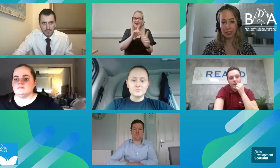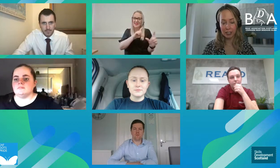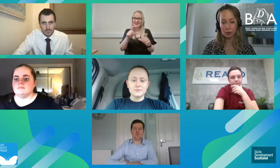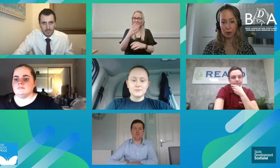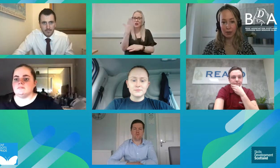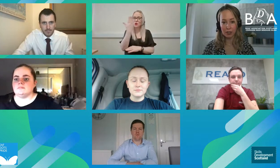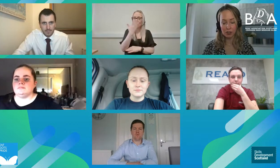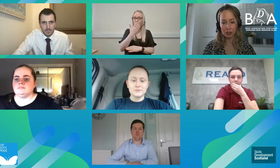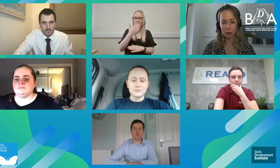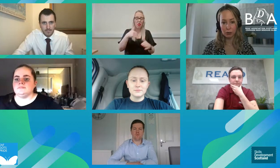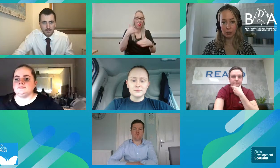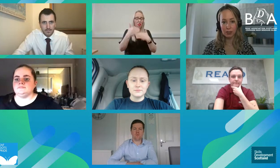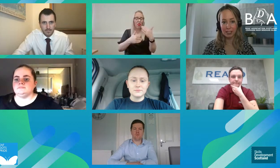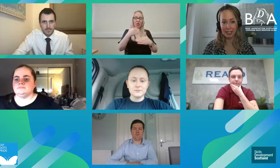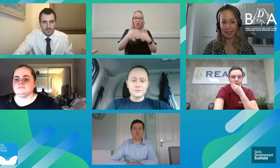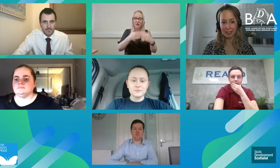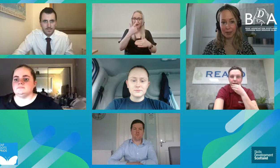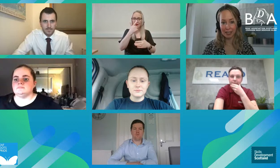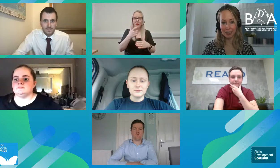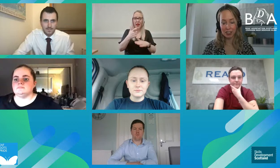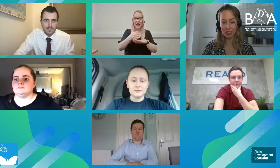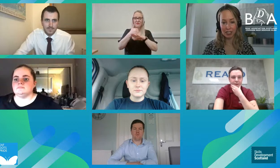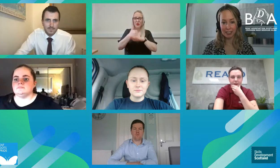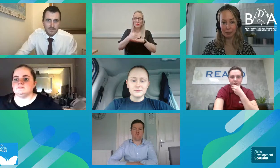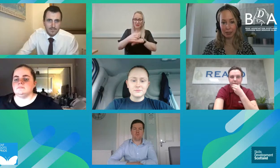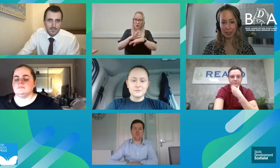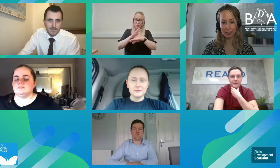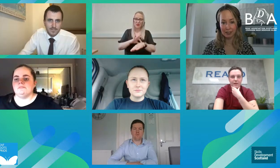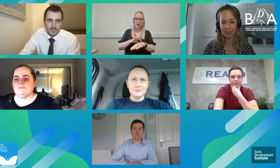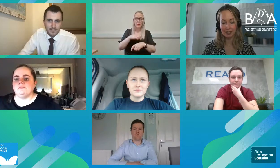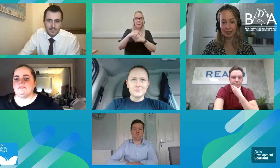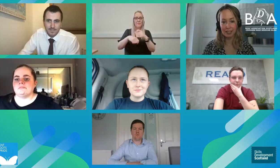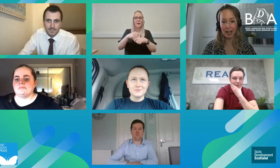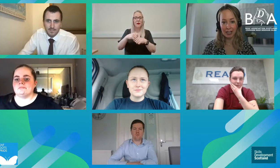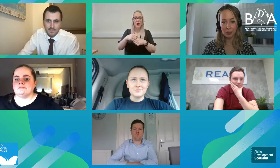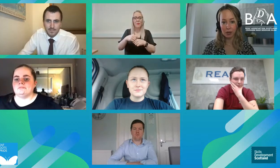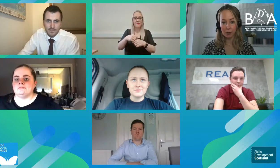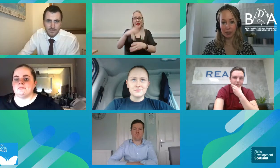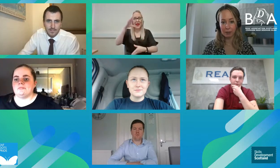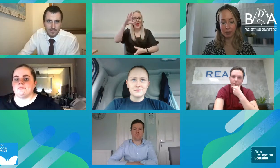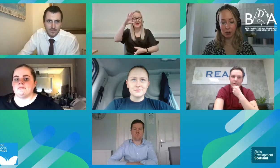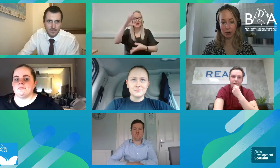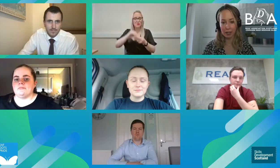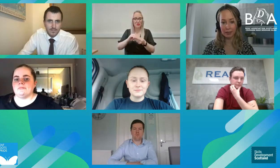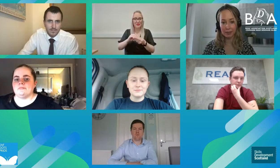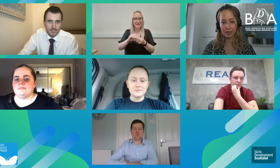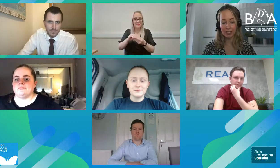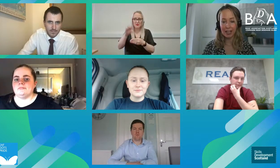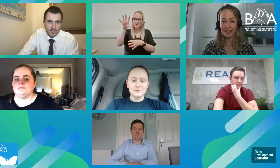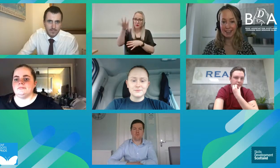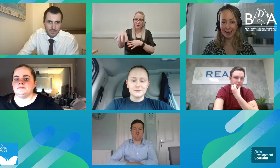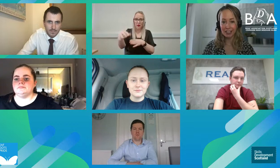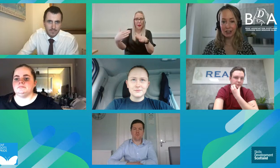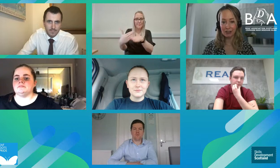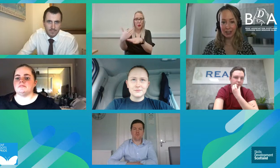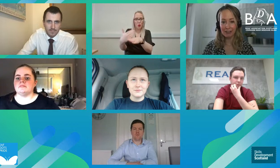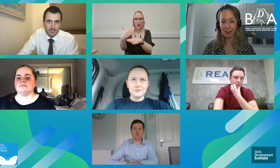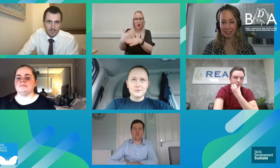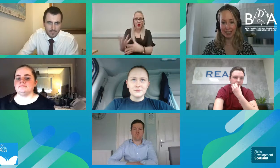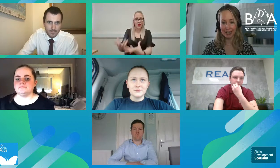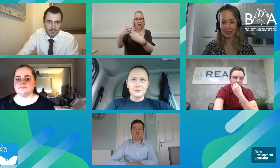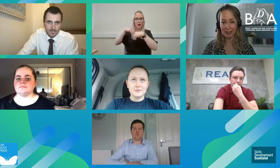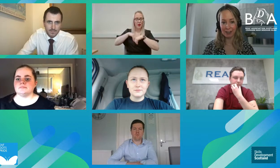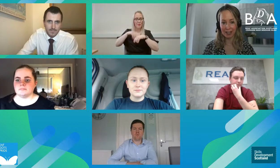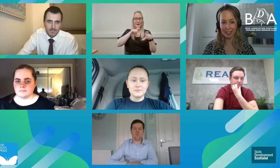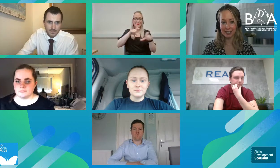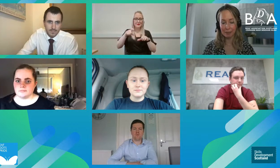2 years while you're at school, you can get some industry experience and work with an employer. And then you can really